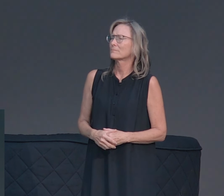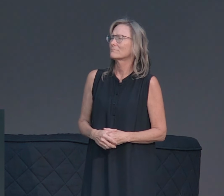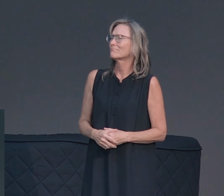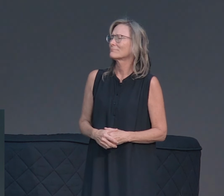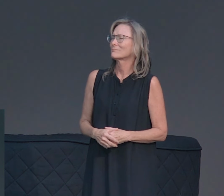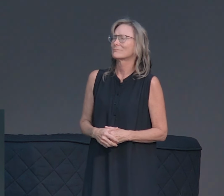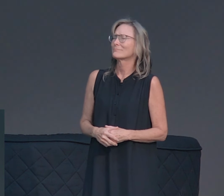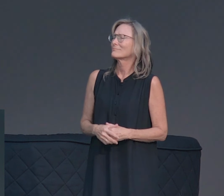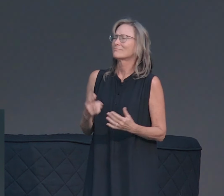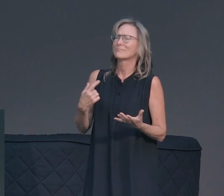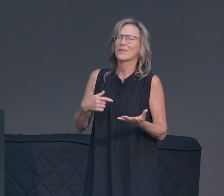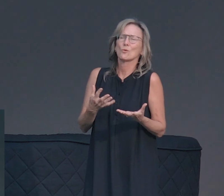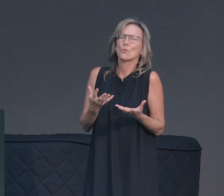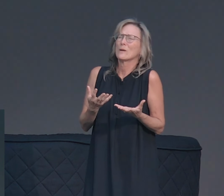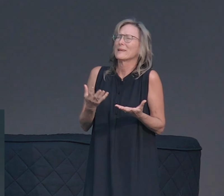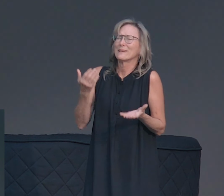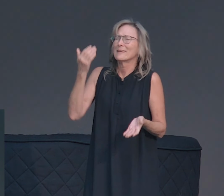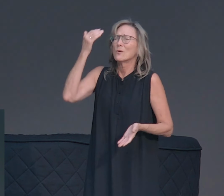Ultimately, Lord, we know